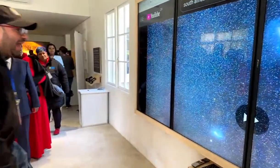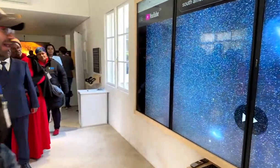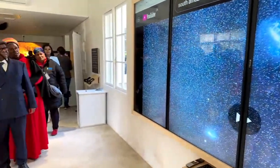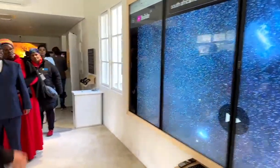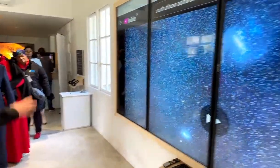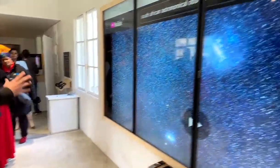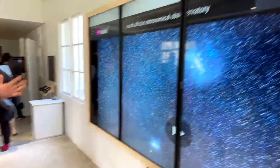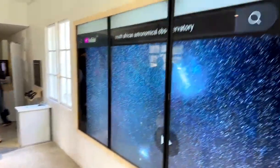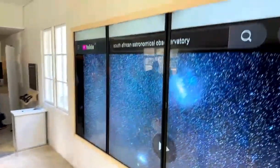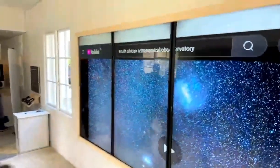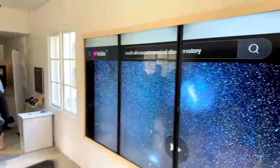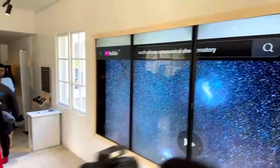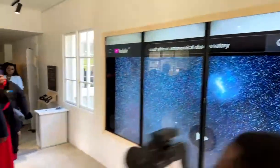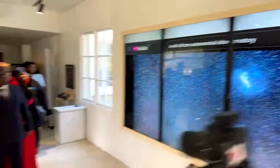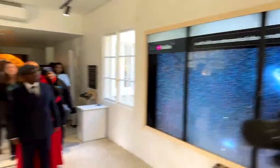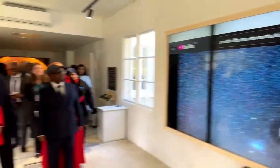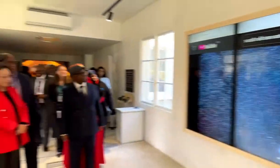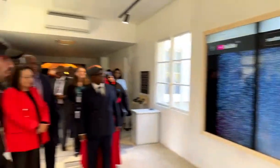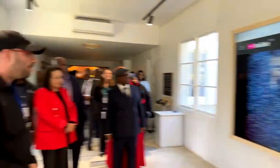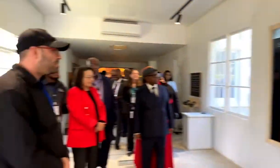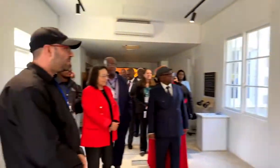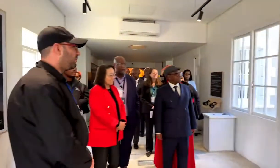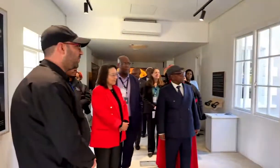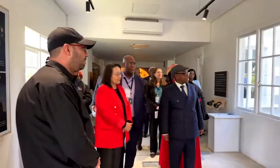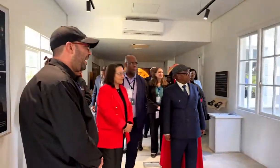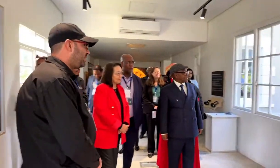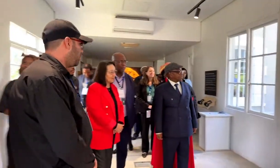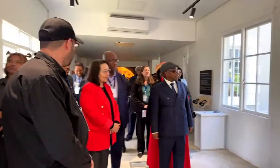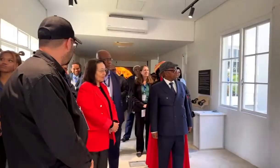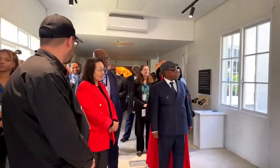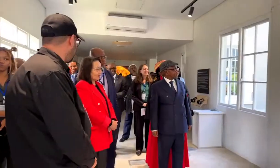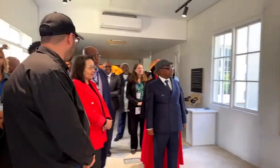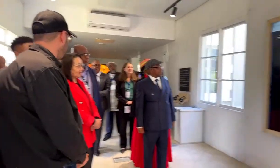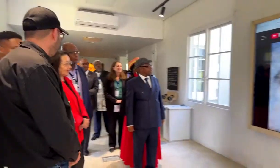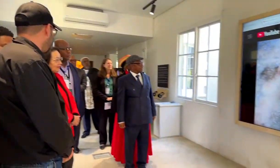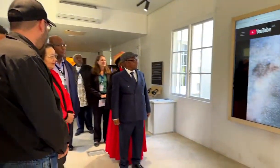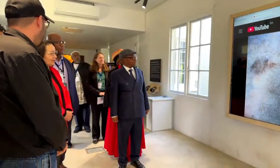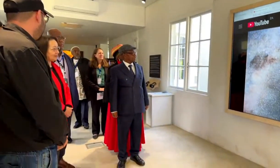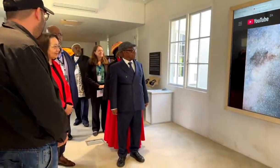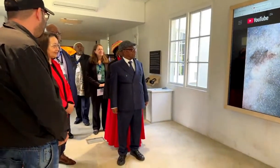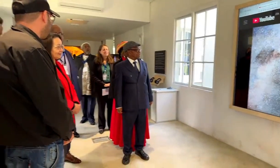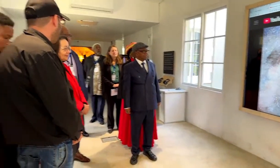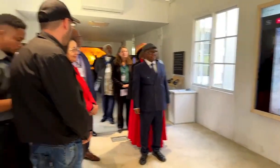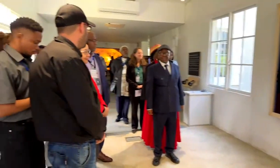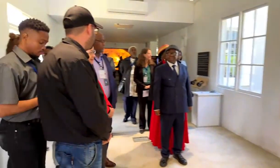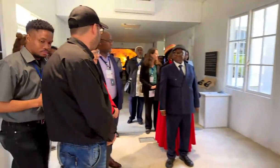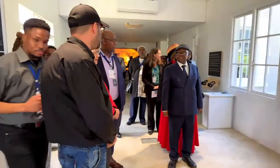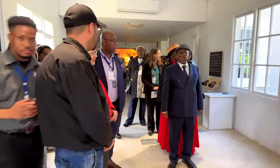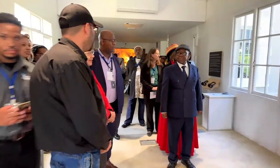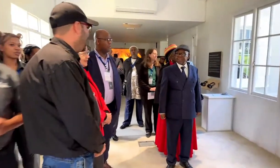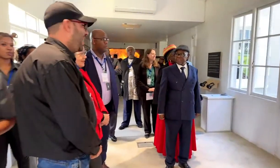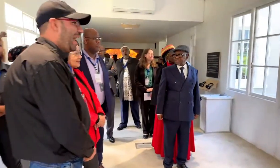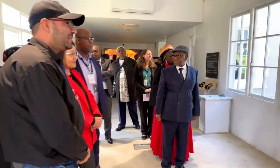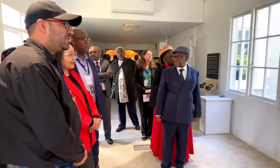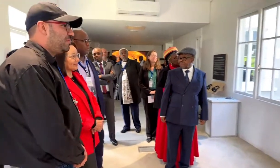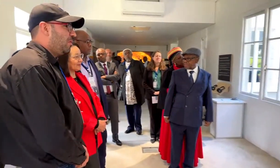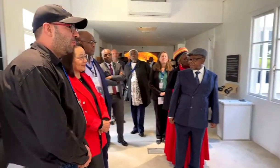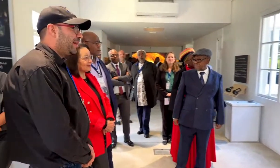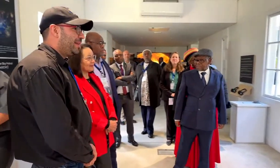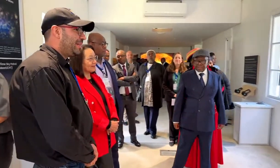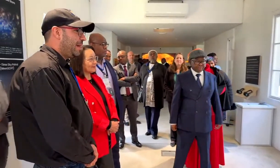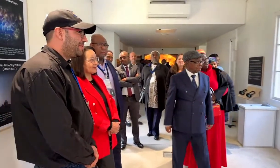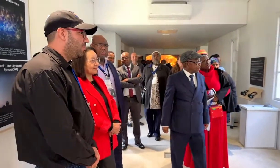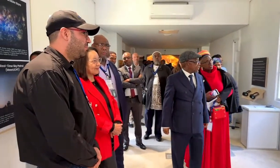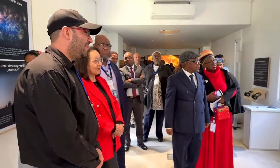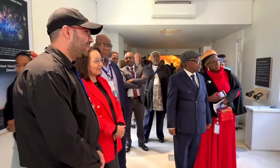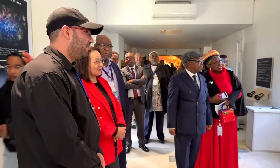I have a video showing our beautiful plateau in Sutherland and the night sky above it. As you know,